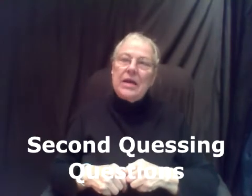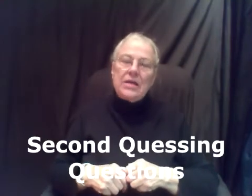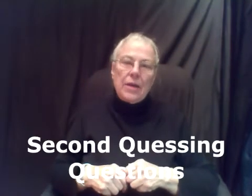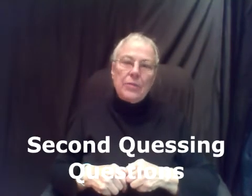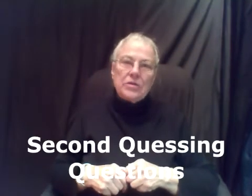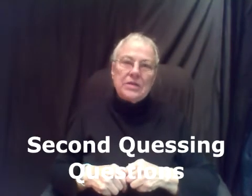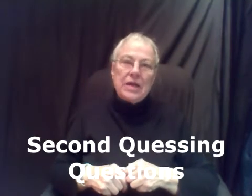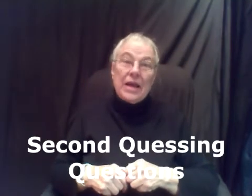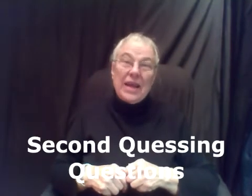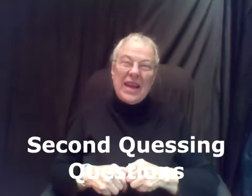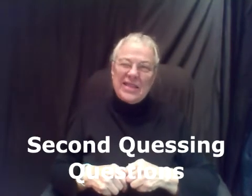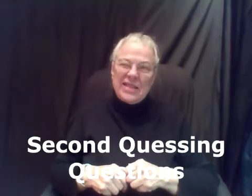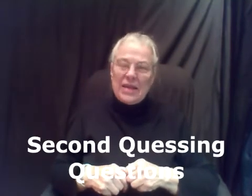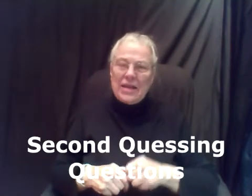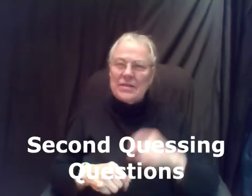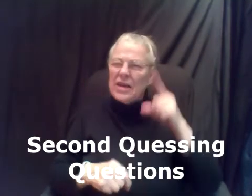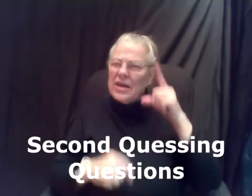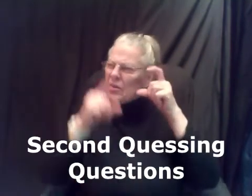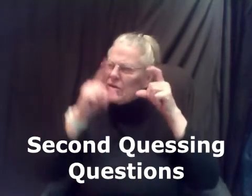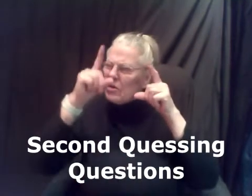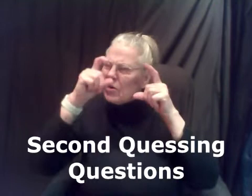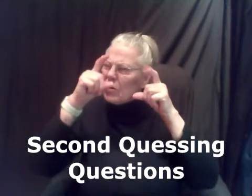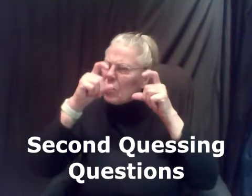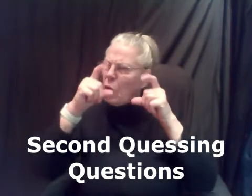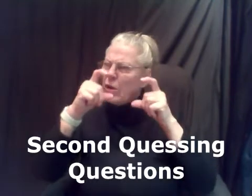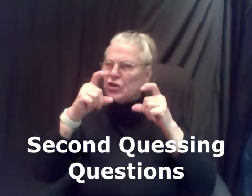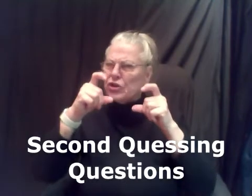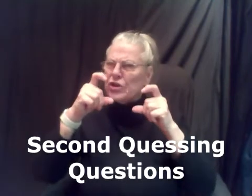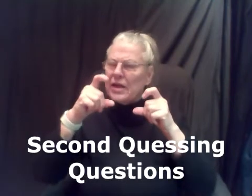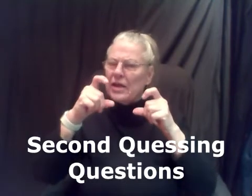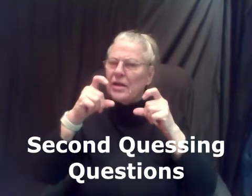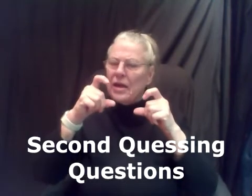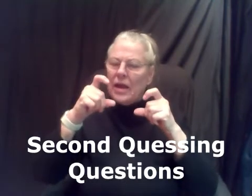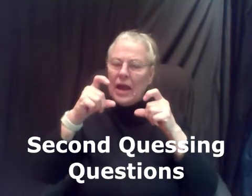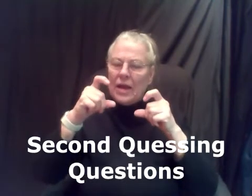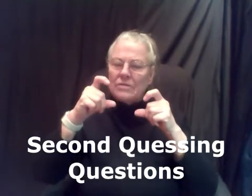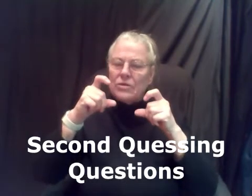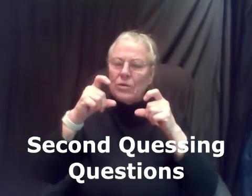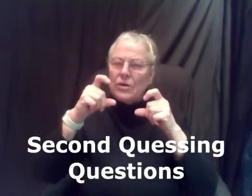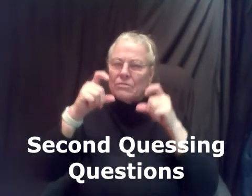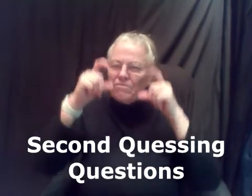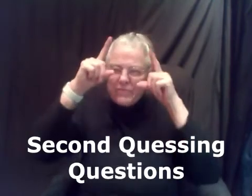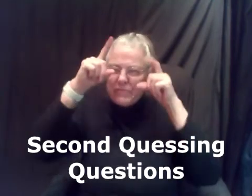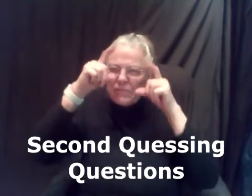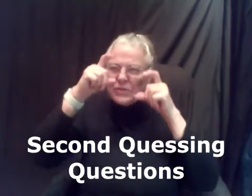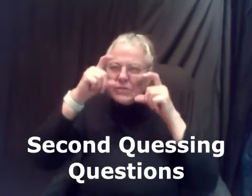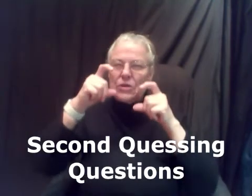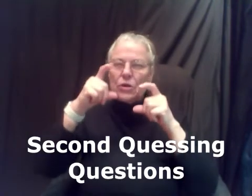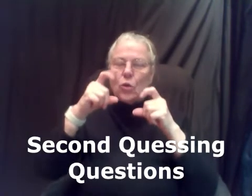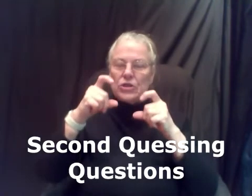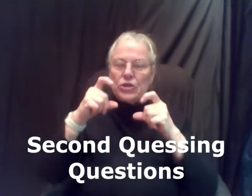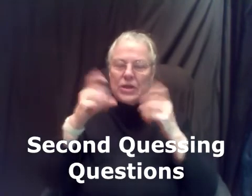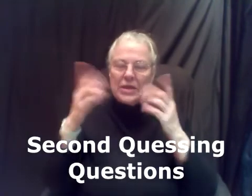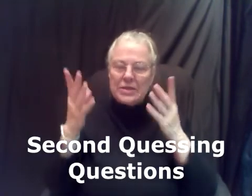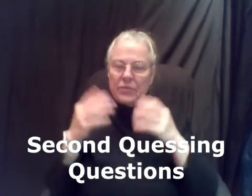Anytime you're second guessing, it's like you're questioning, and so you're questioning something.